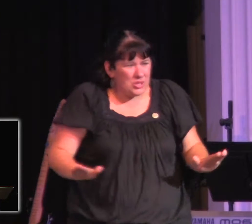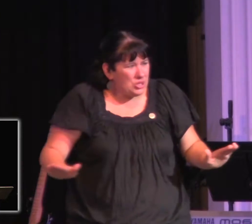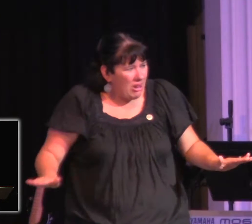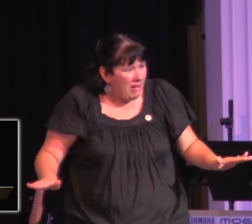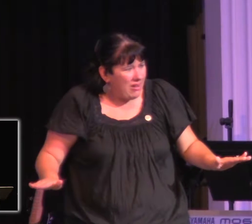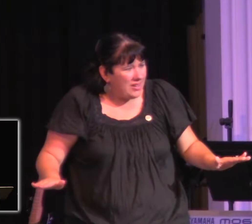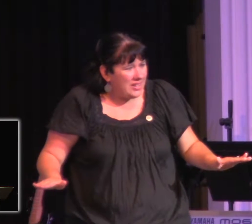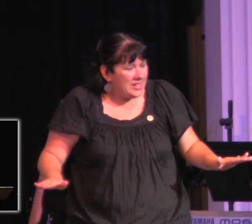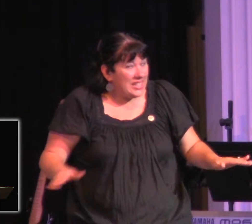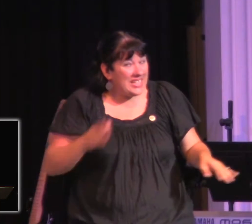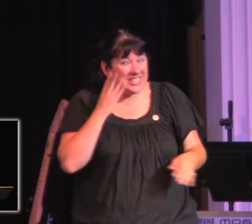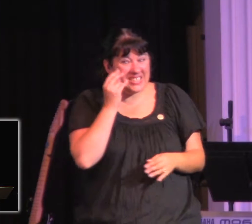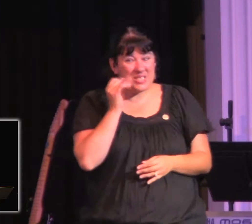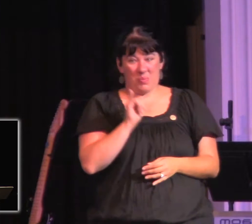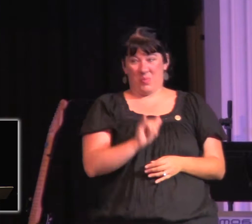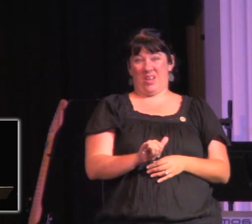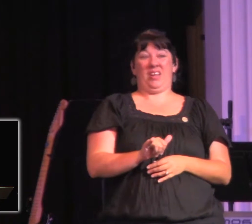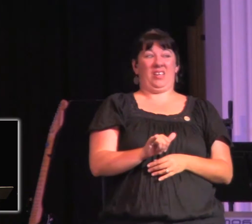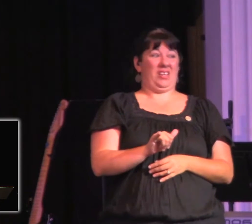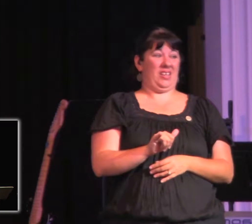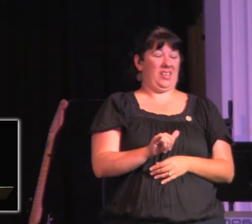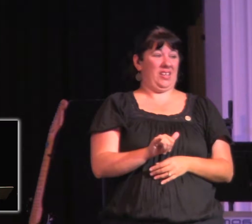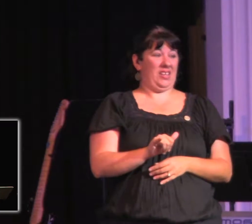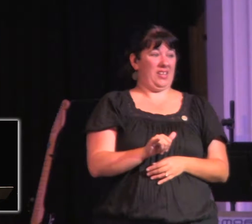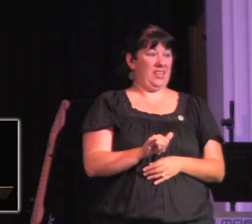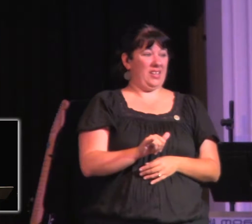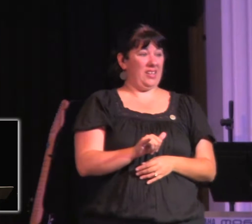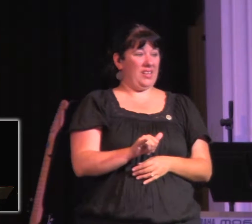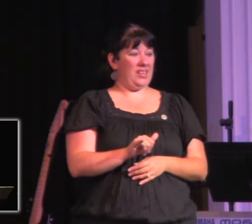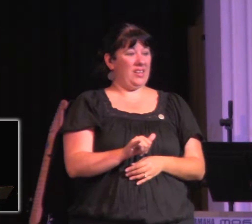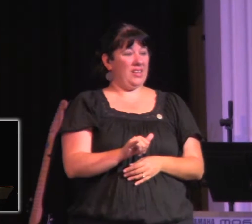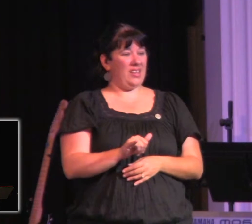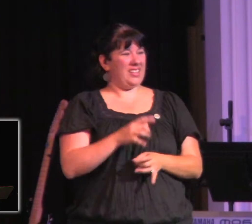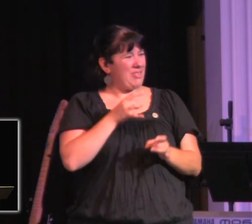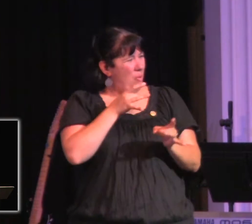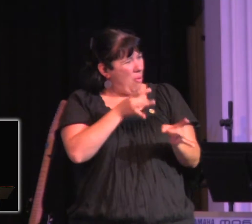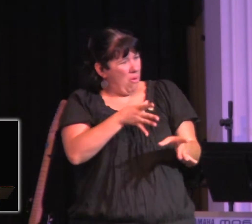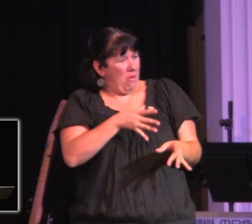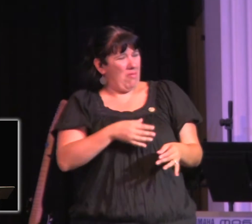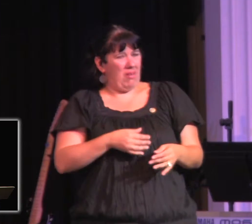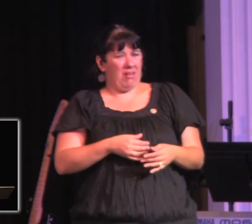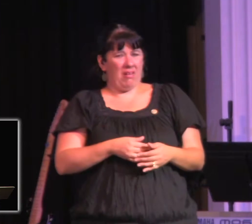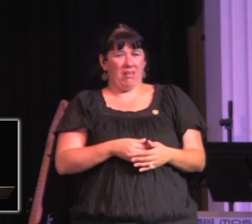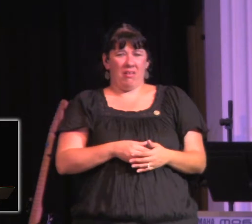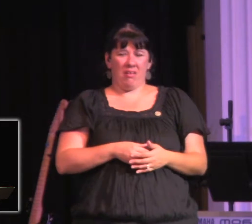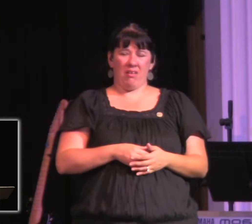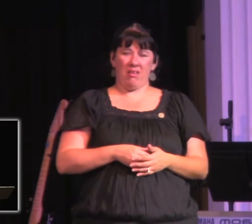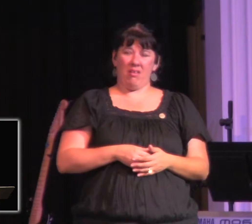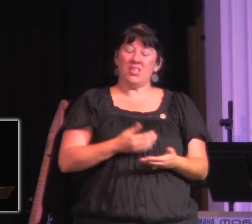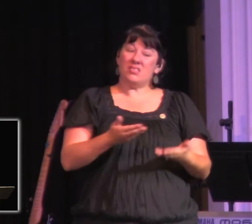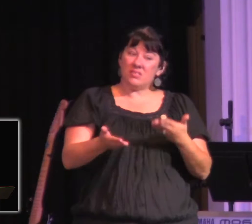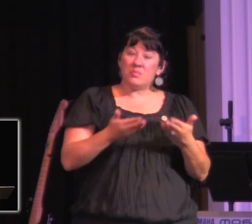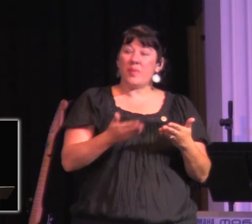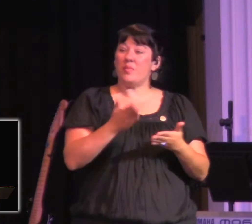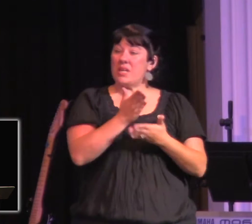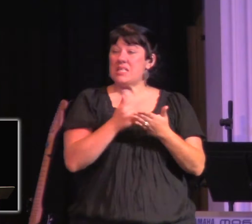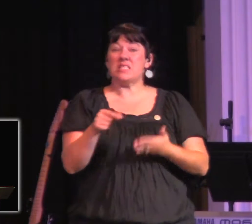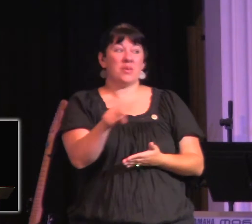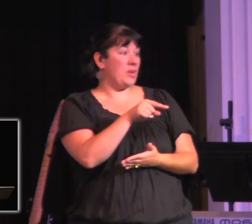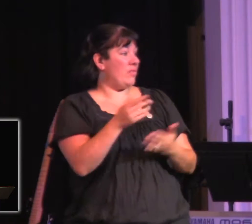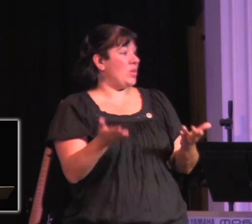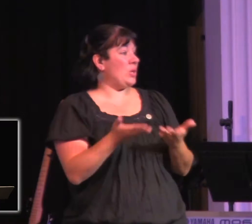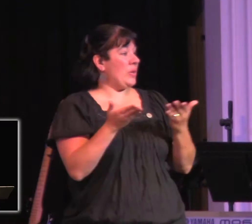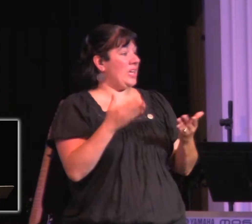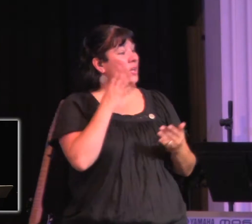They experienced that. I mean, that's terrible. But you know, there's a good chance somebody in this room